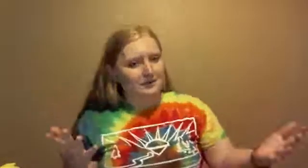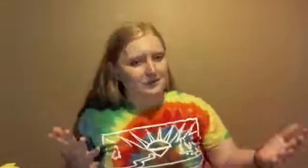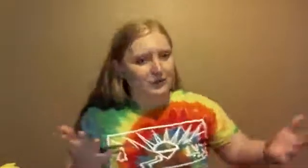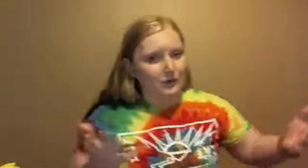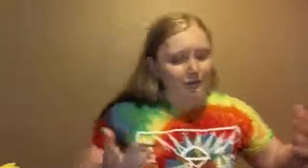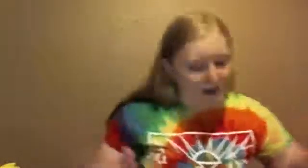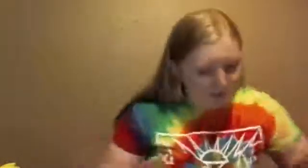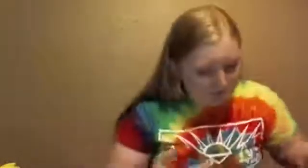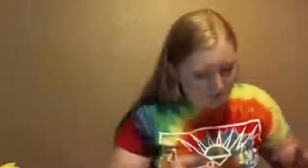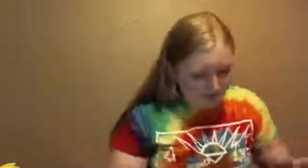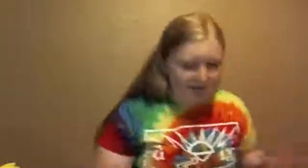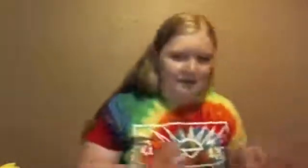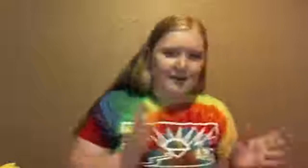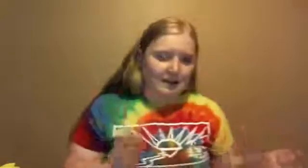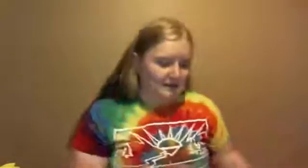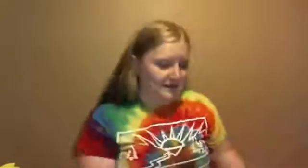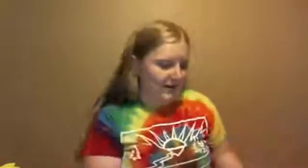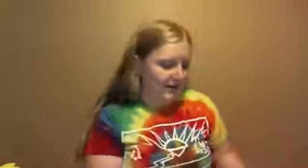to repeat what we said today,